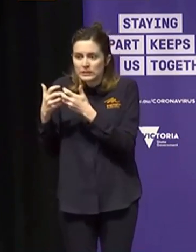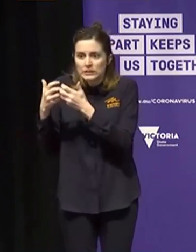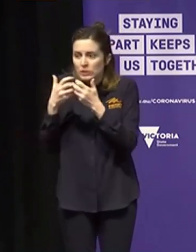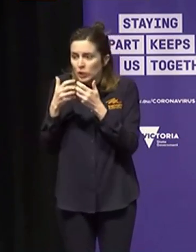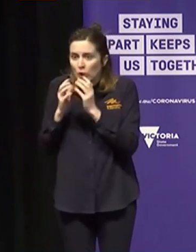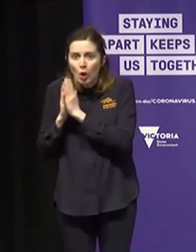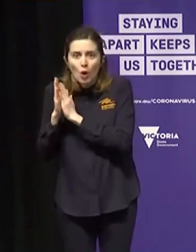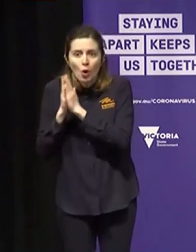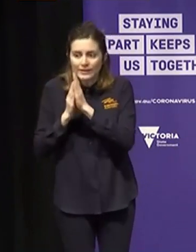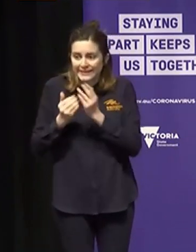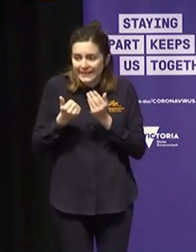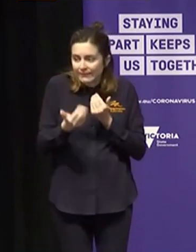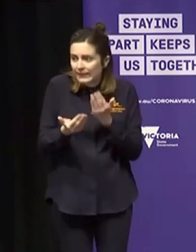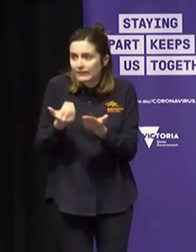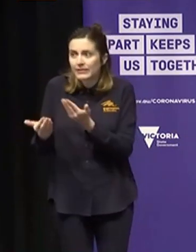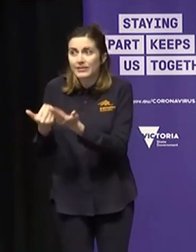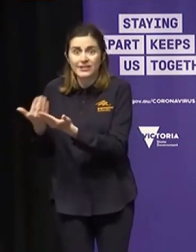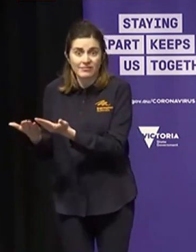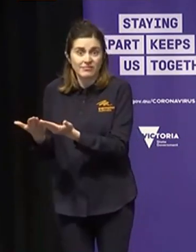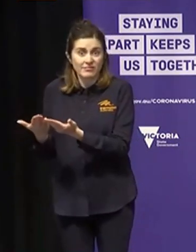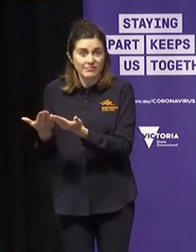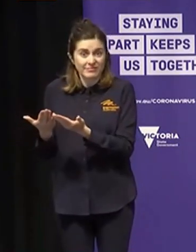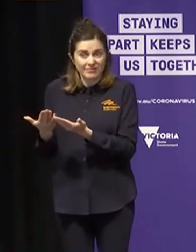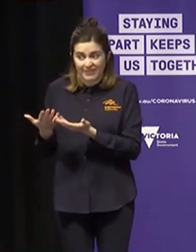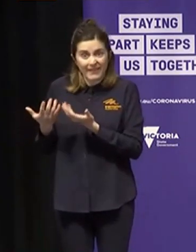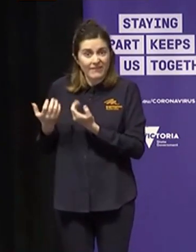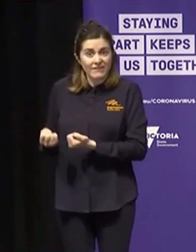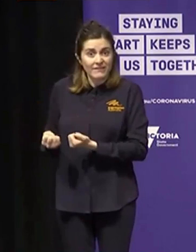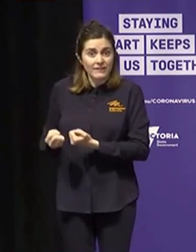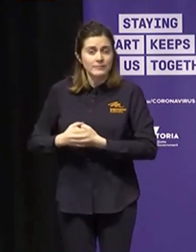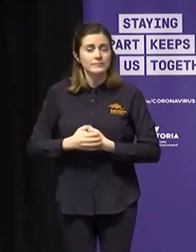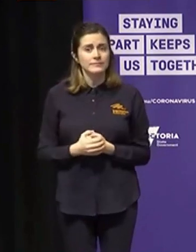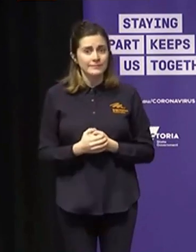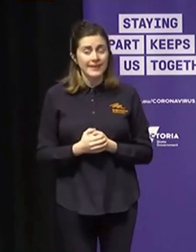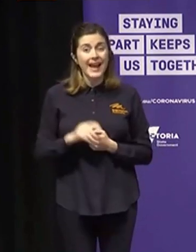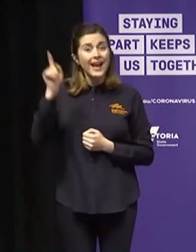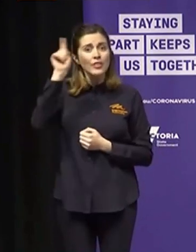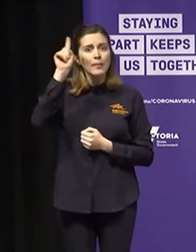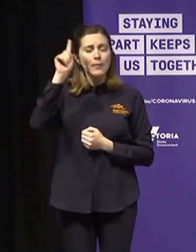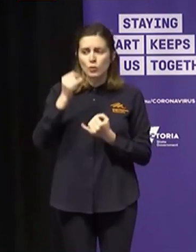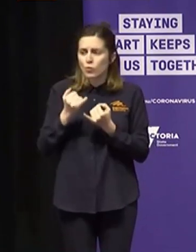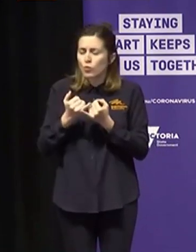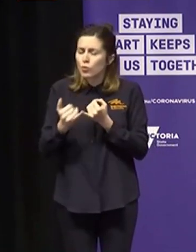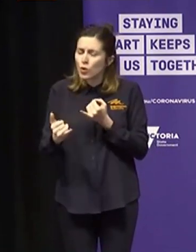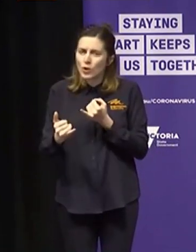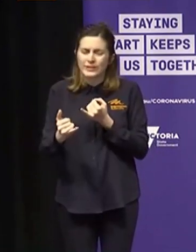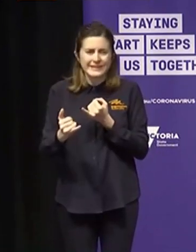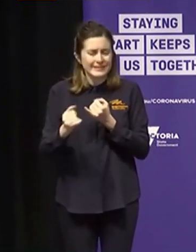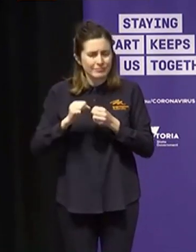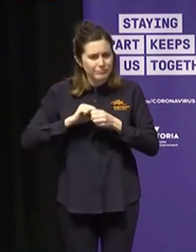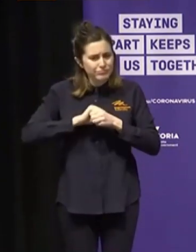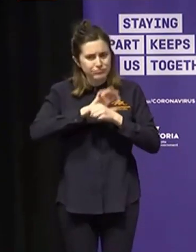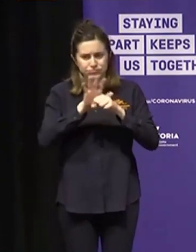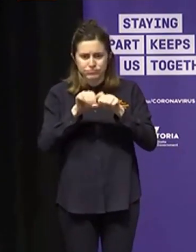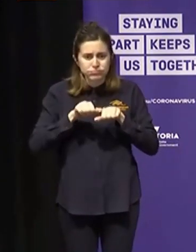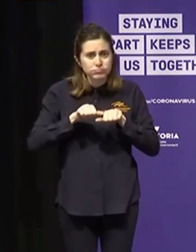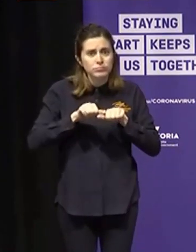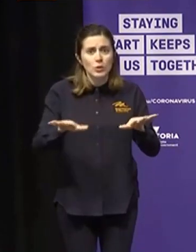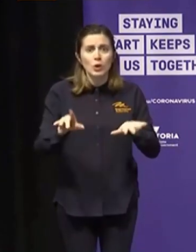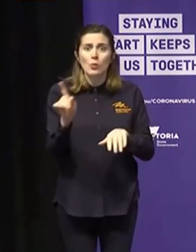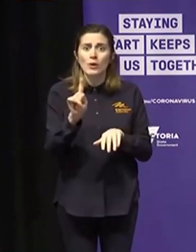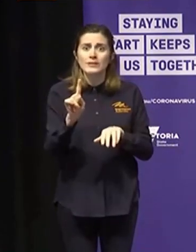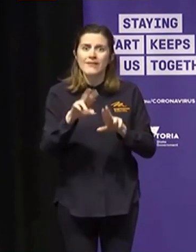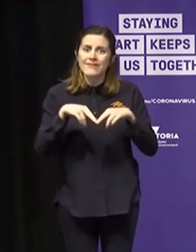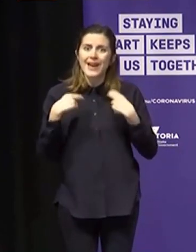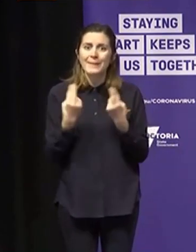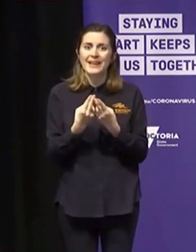everywhere. The latest challenge is in larger families in a particular geographic part of the city, and that's